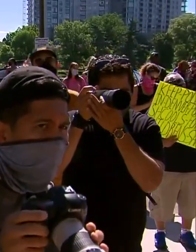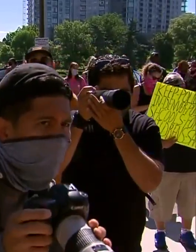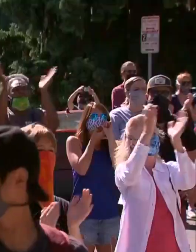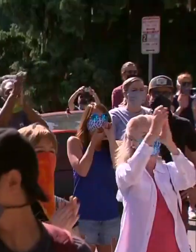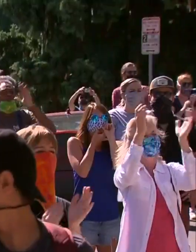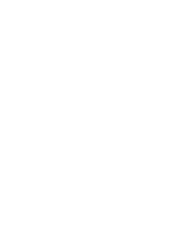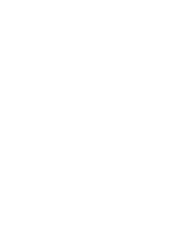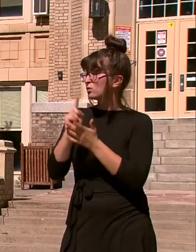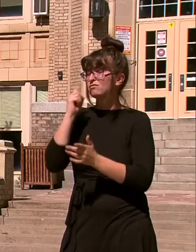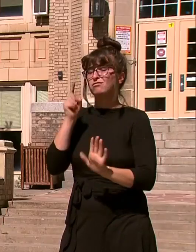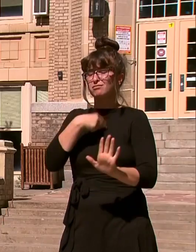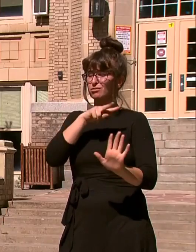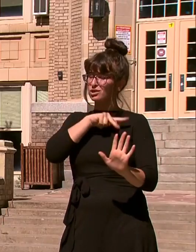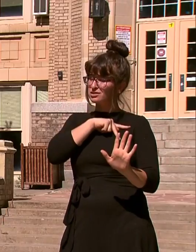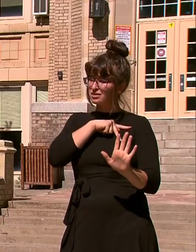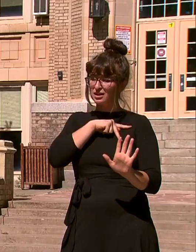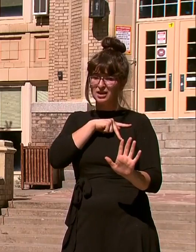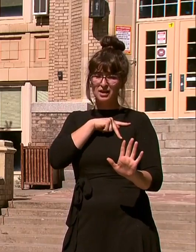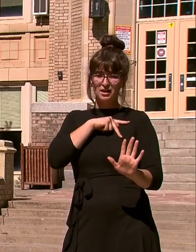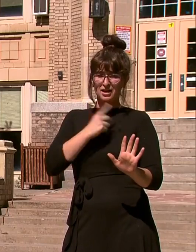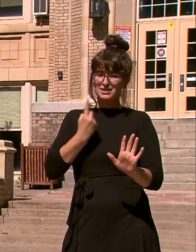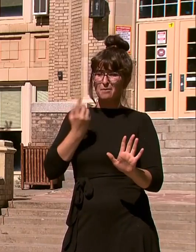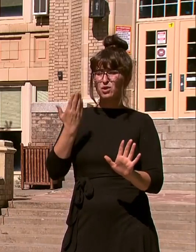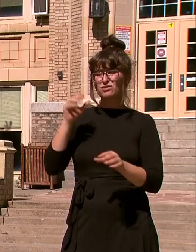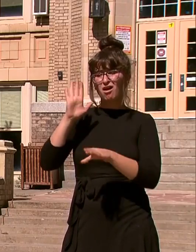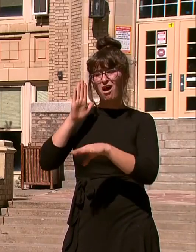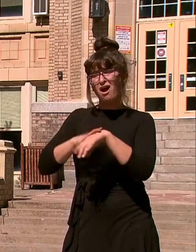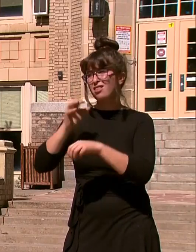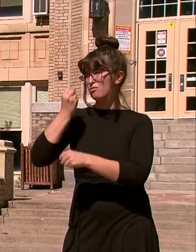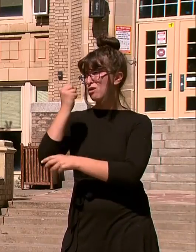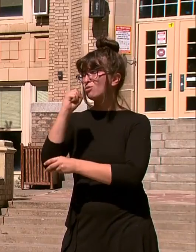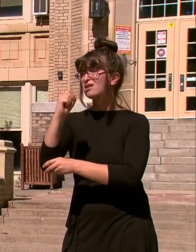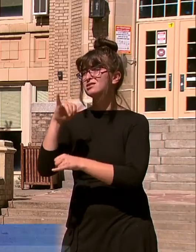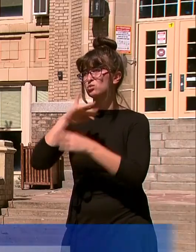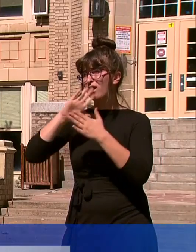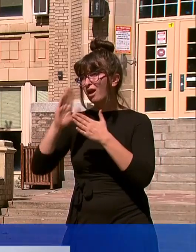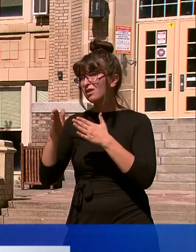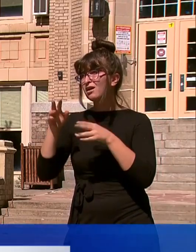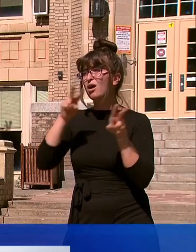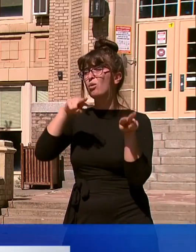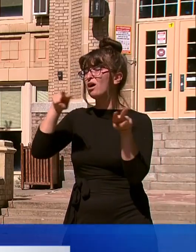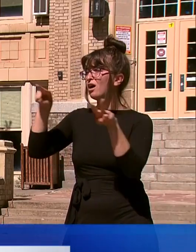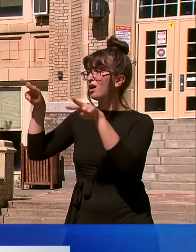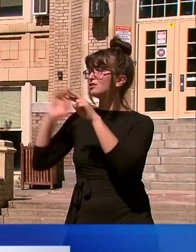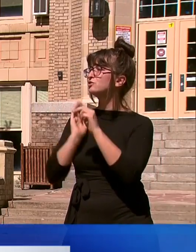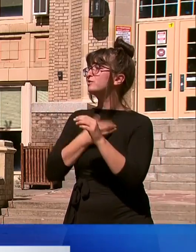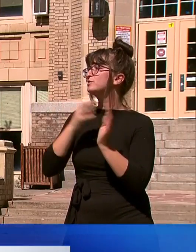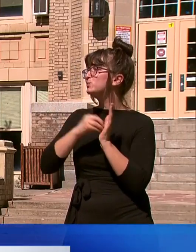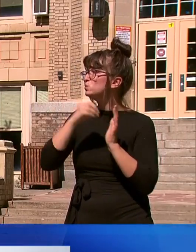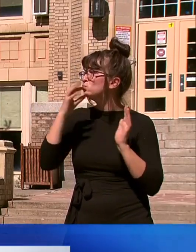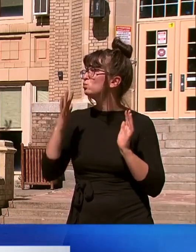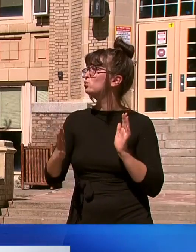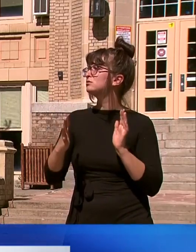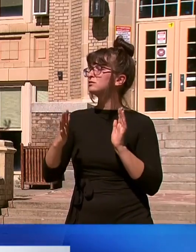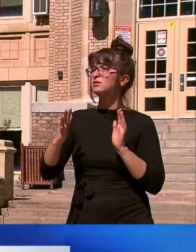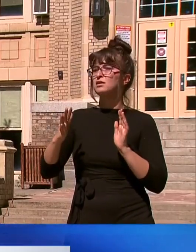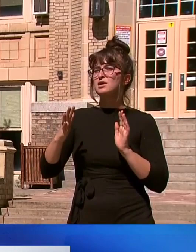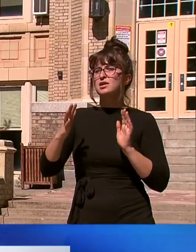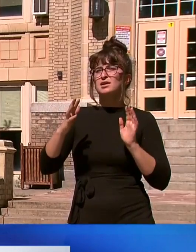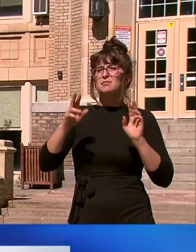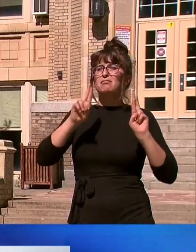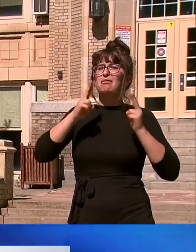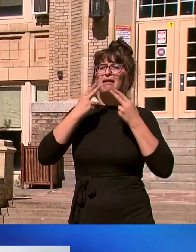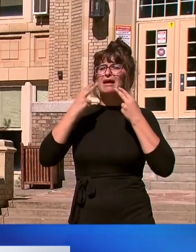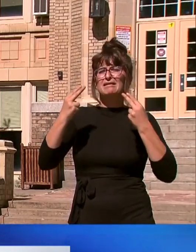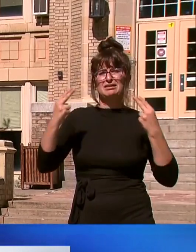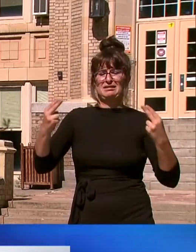back. As somebody who was at the protest this weekend and watched our students be innocently shot at with